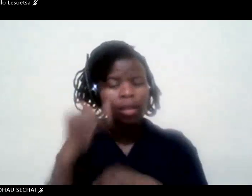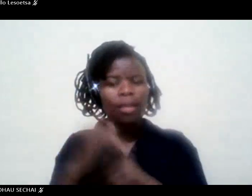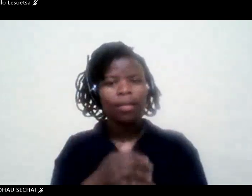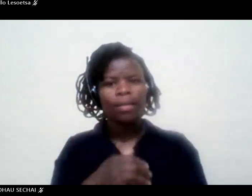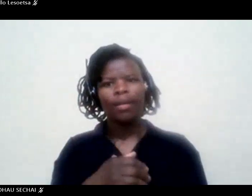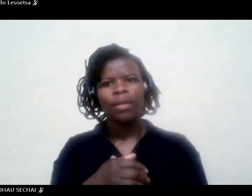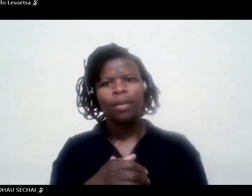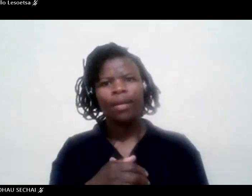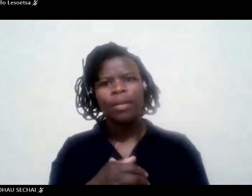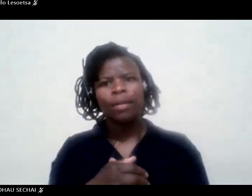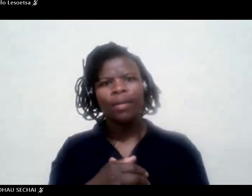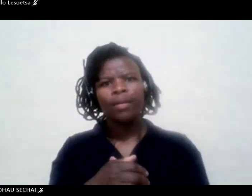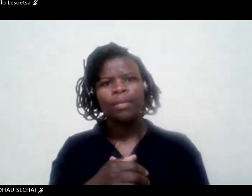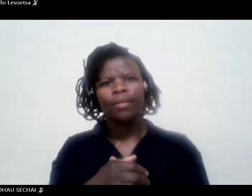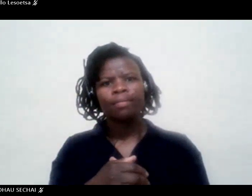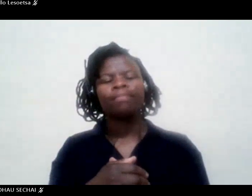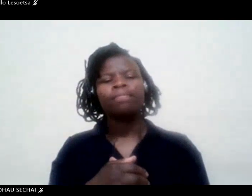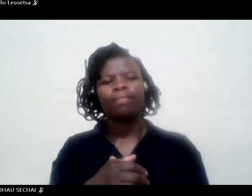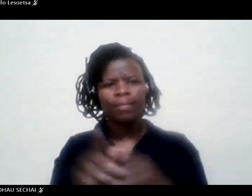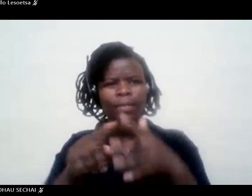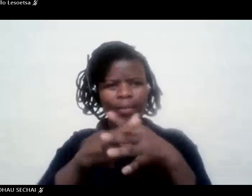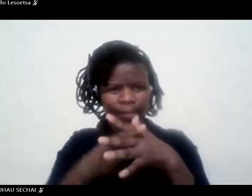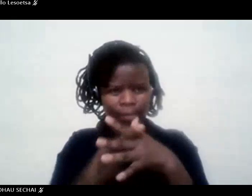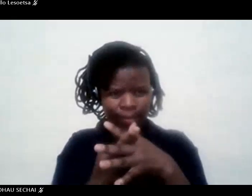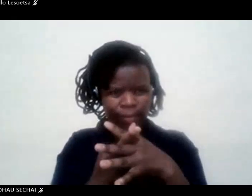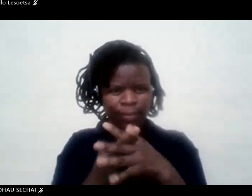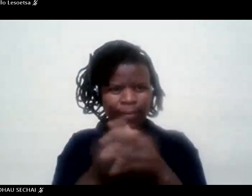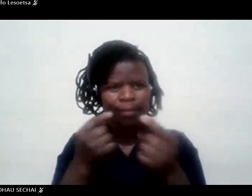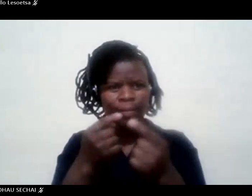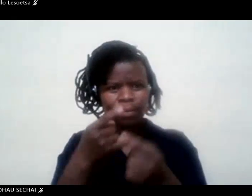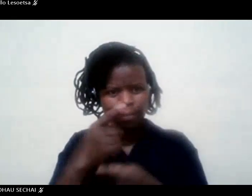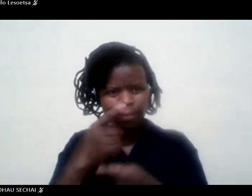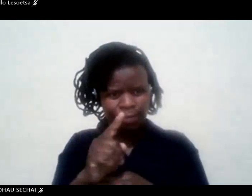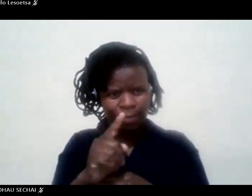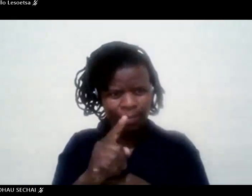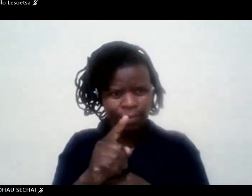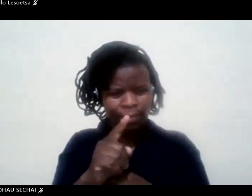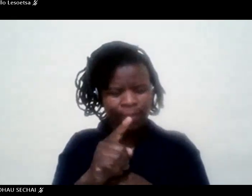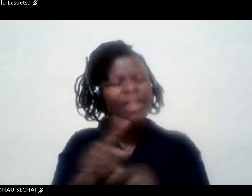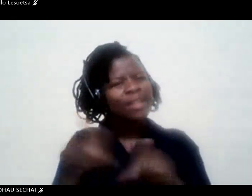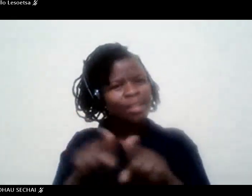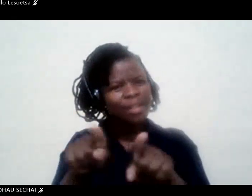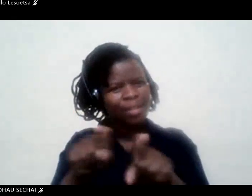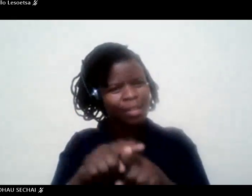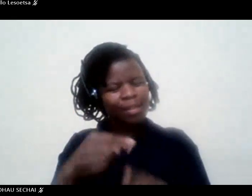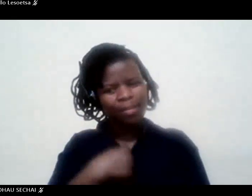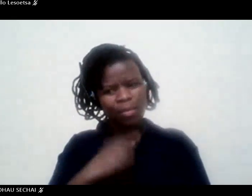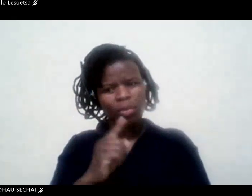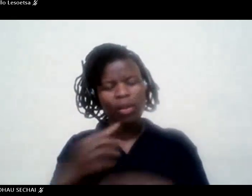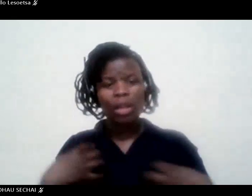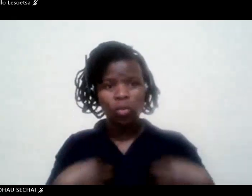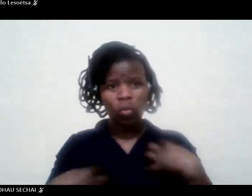to Afikile. Okay. Mine is also a different concern.